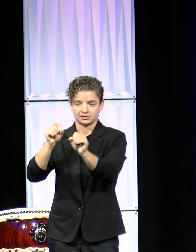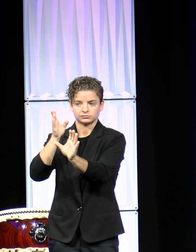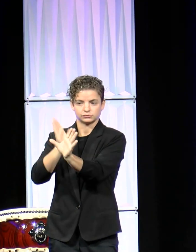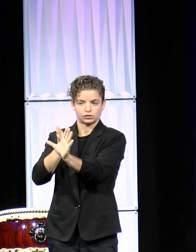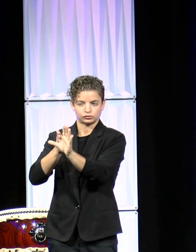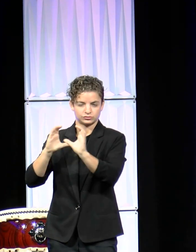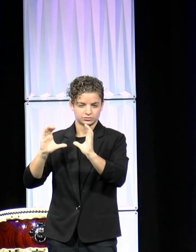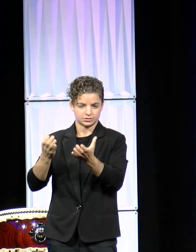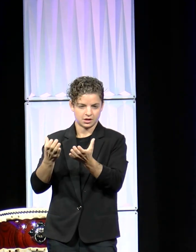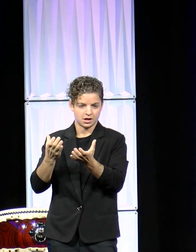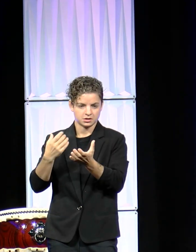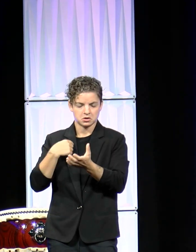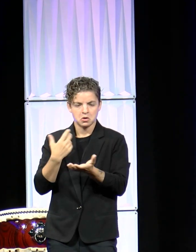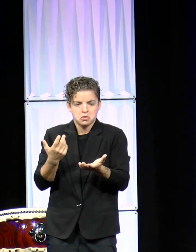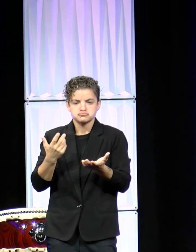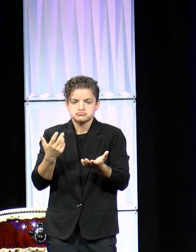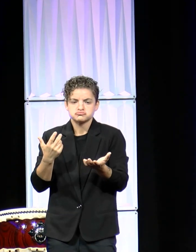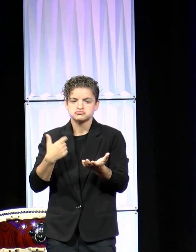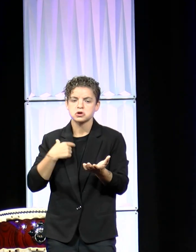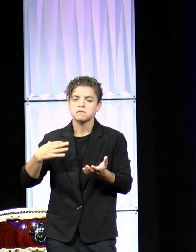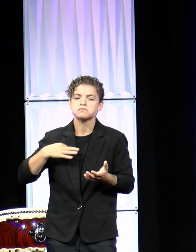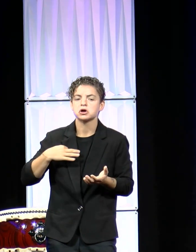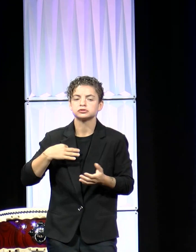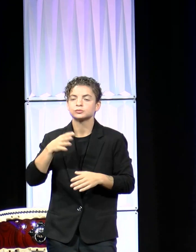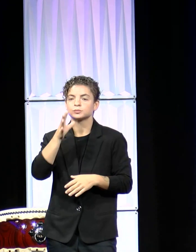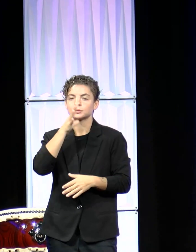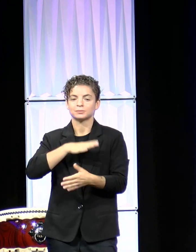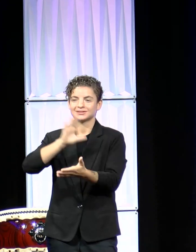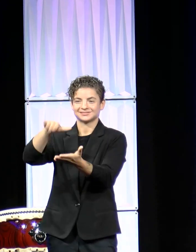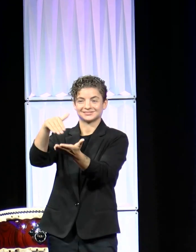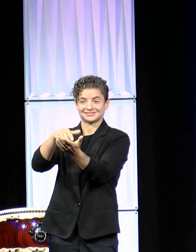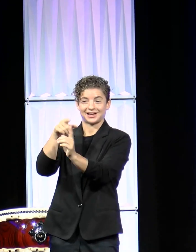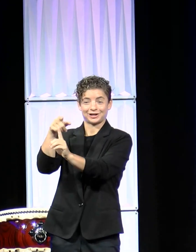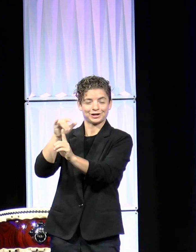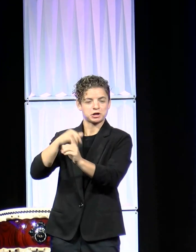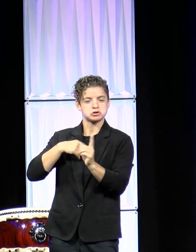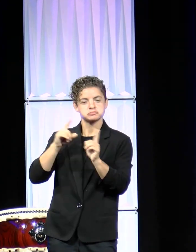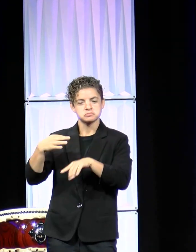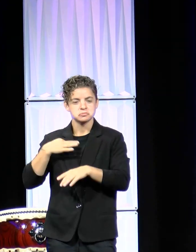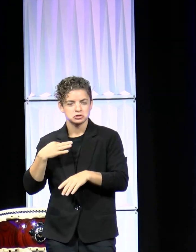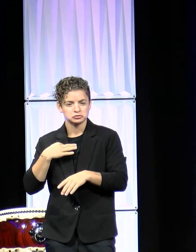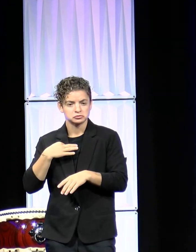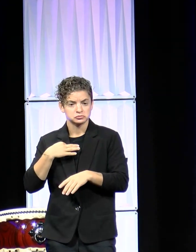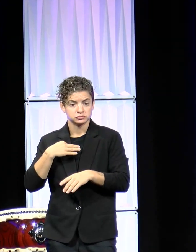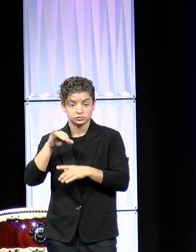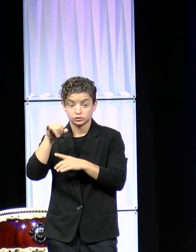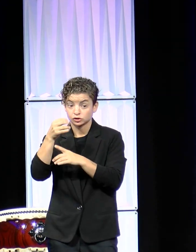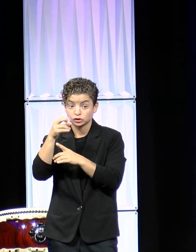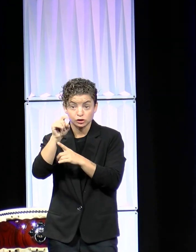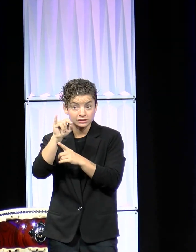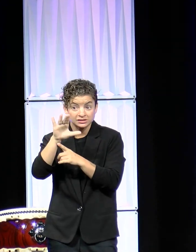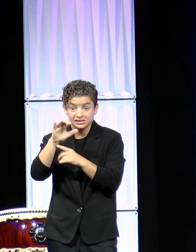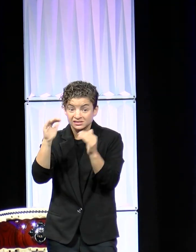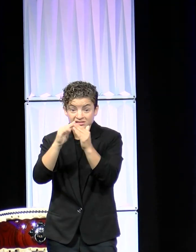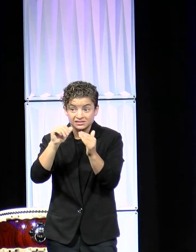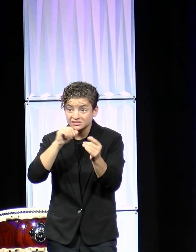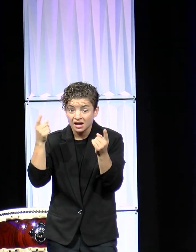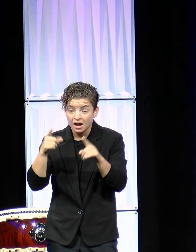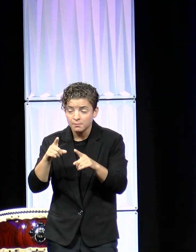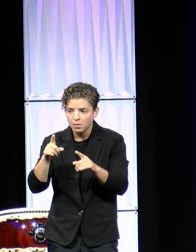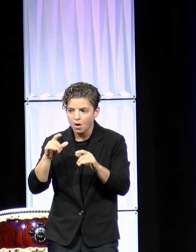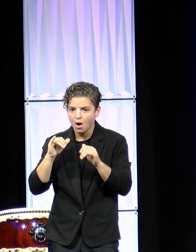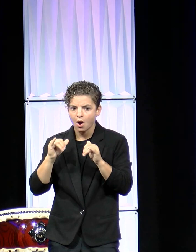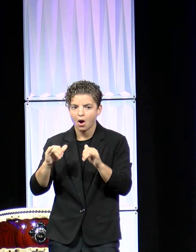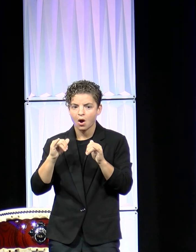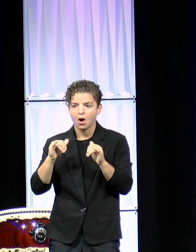center. That's when I figured out that justice wasn't being met. Hearing the stories